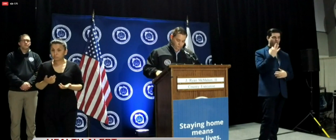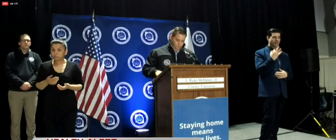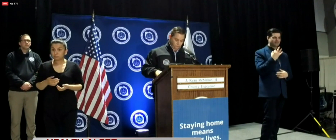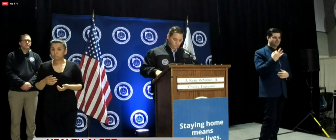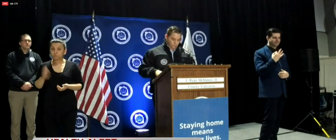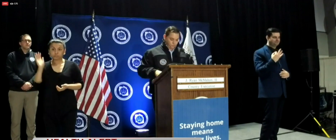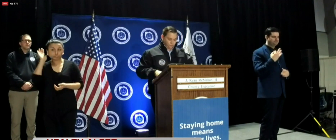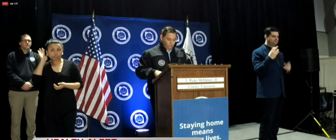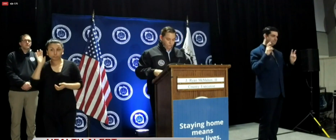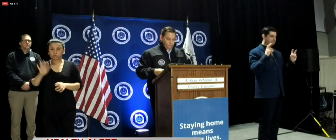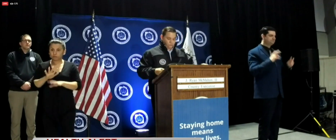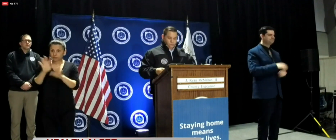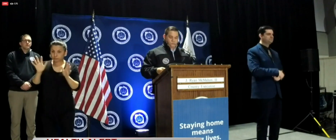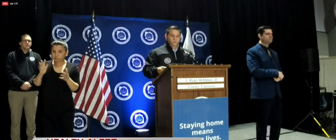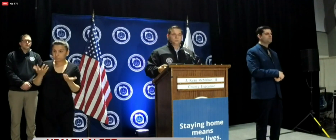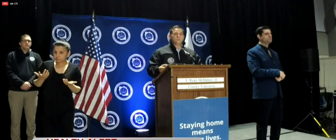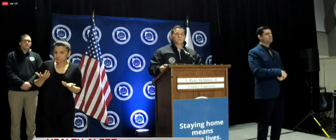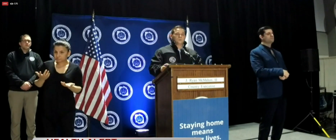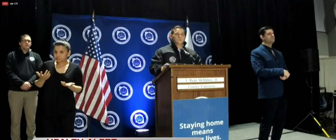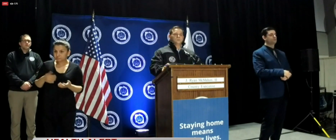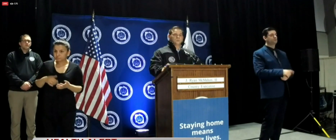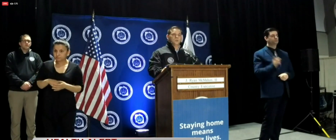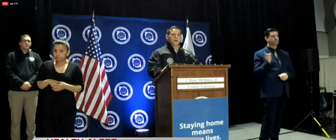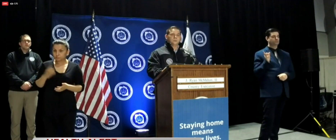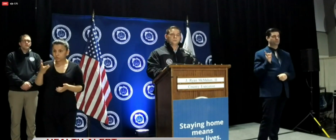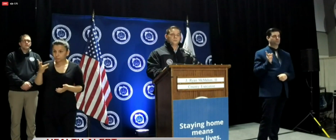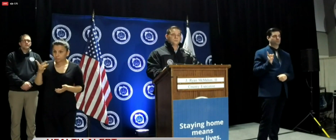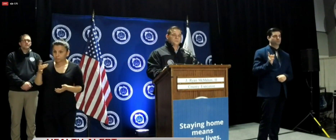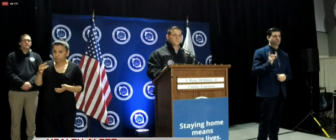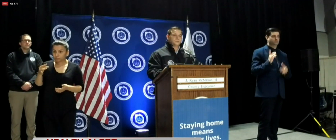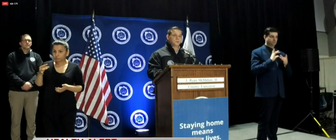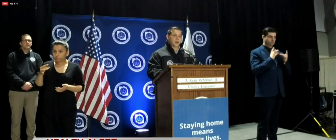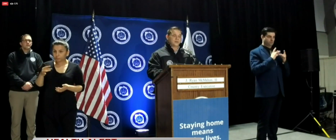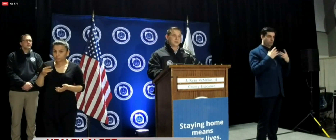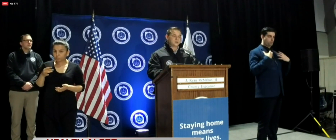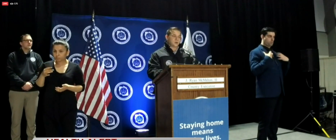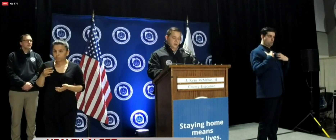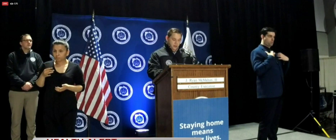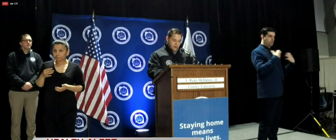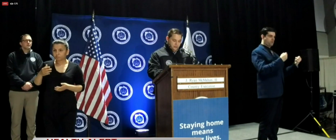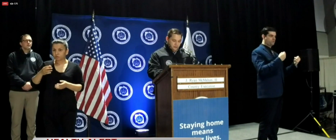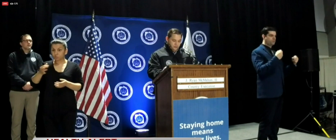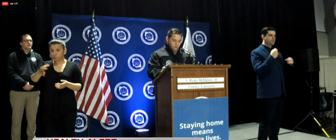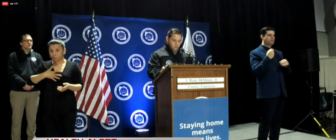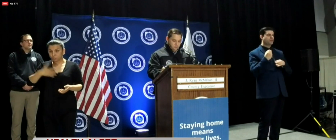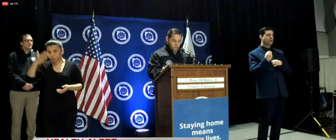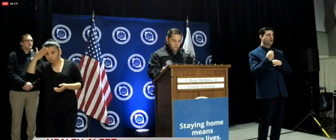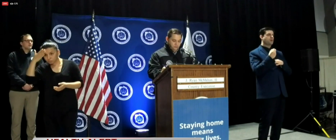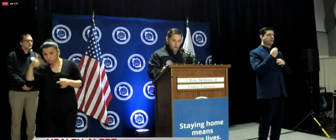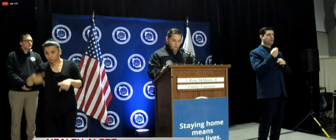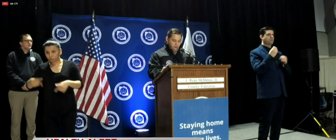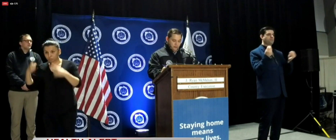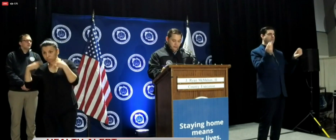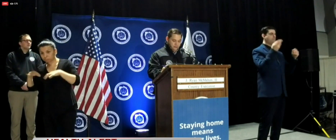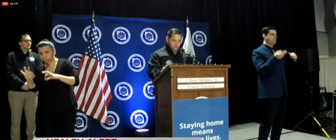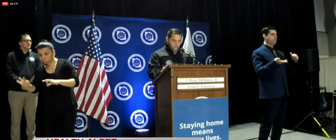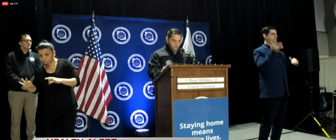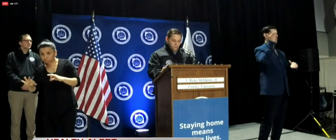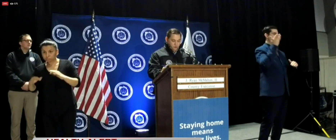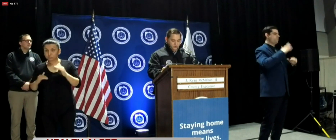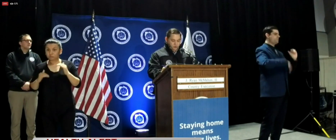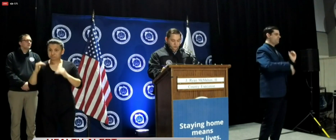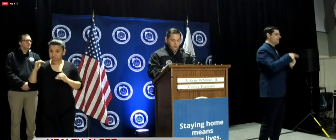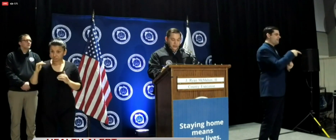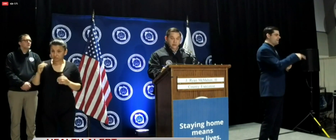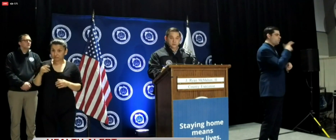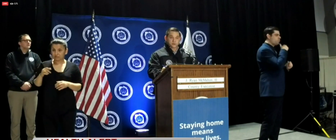today outpaced the number of positive cases. Yeah, I think so. I think if I'm looking at